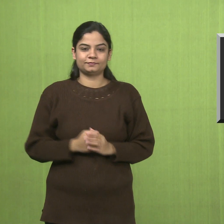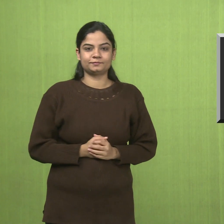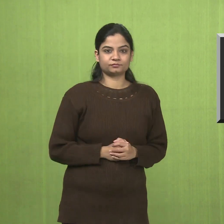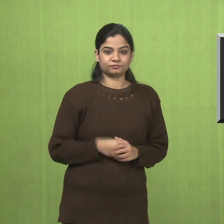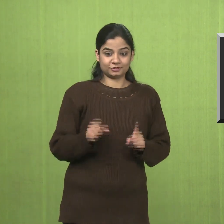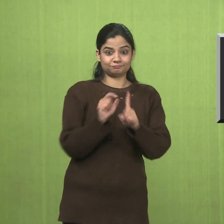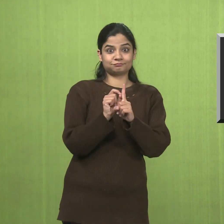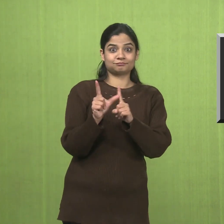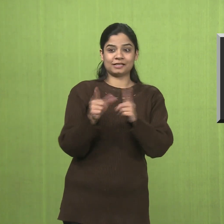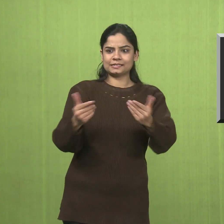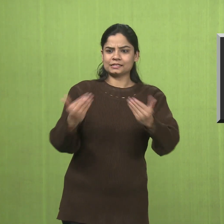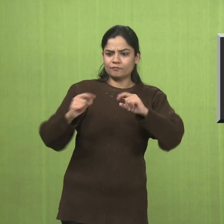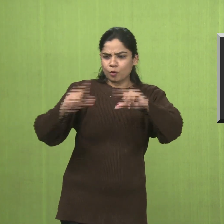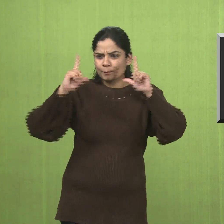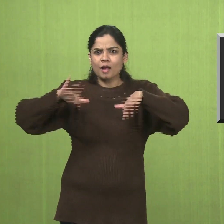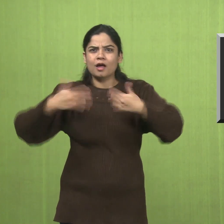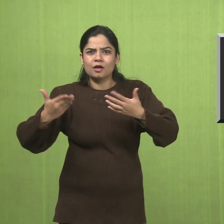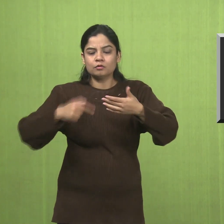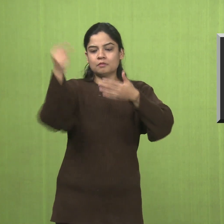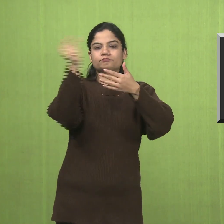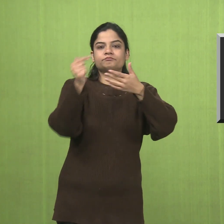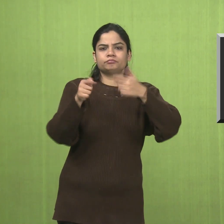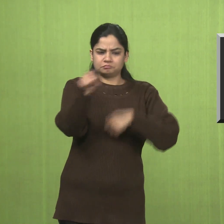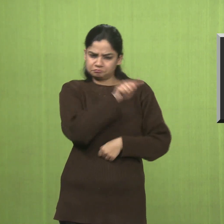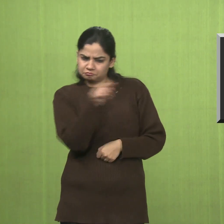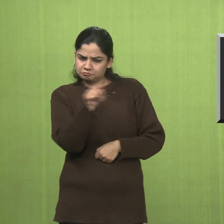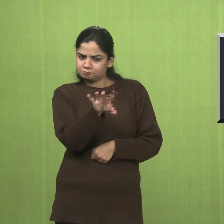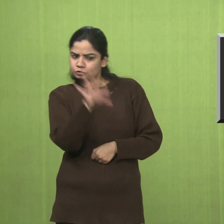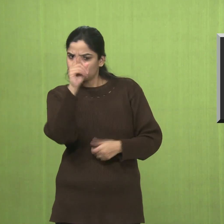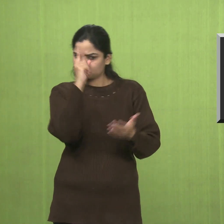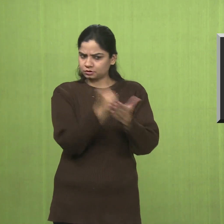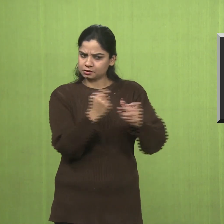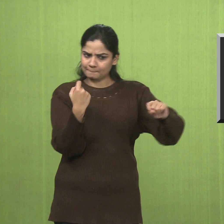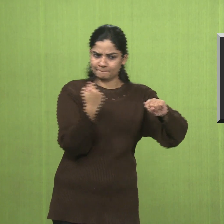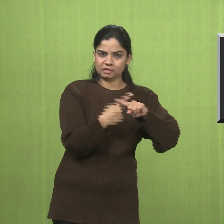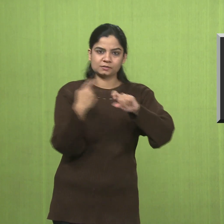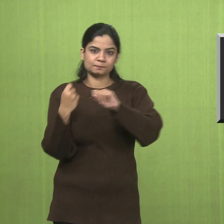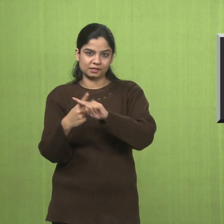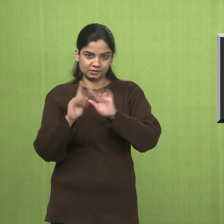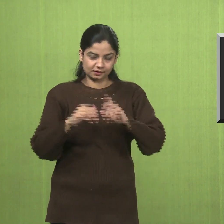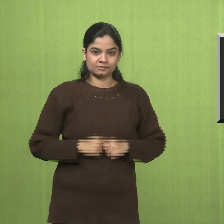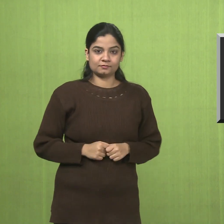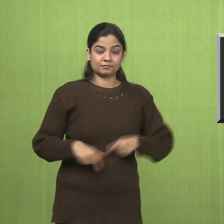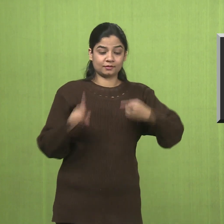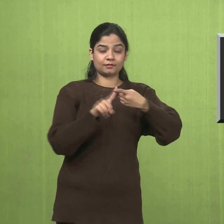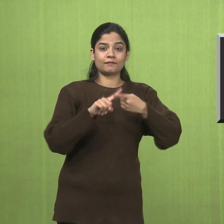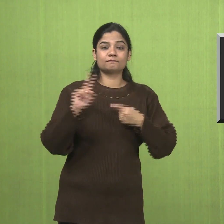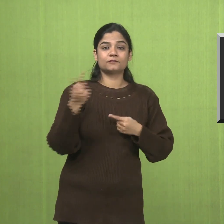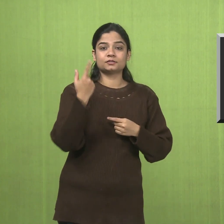also. How can we conserve energy? Energy saving options. Let's discuss some alternatives. The first